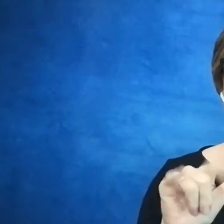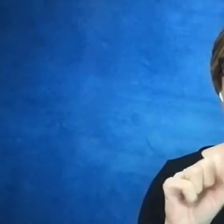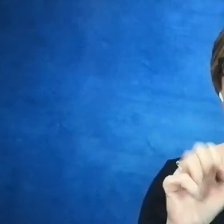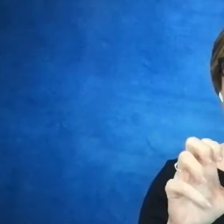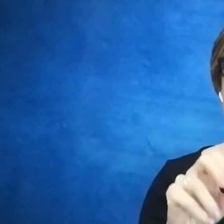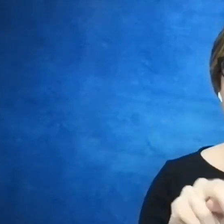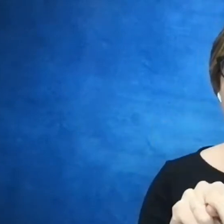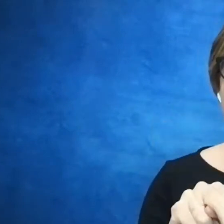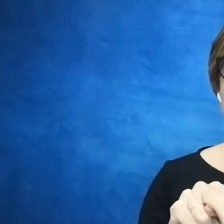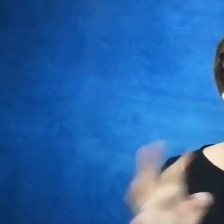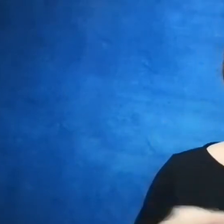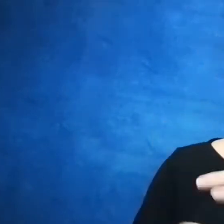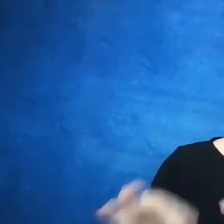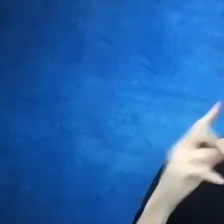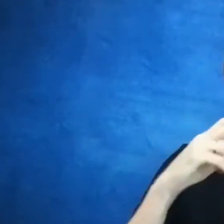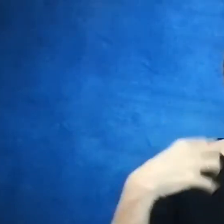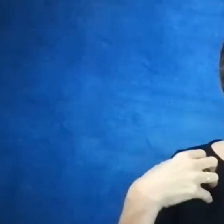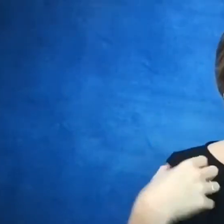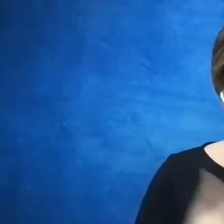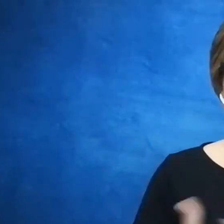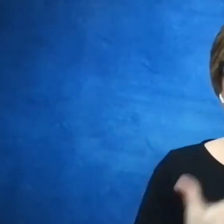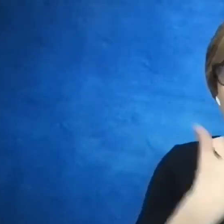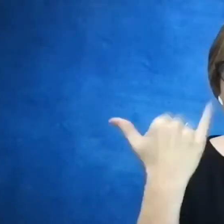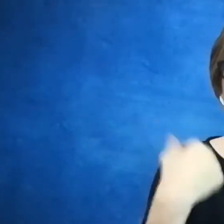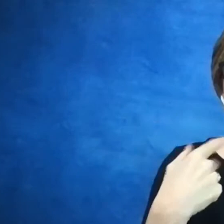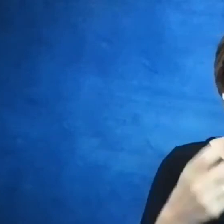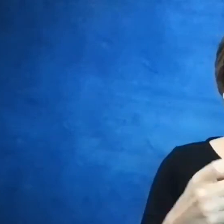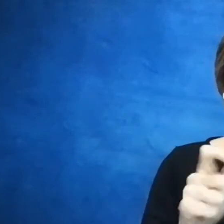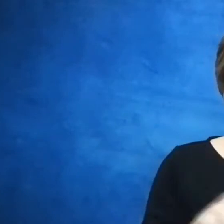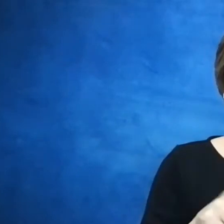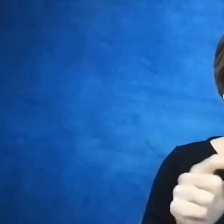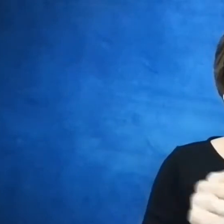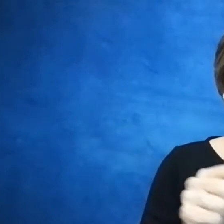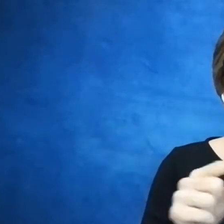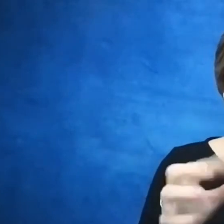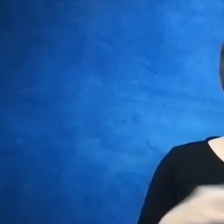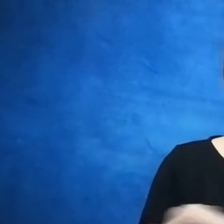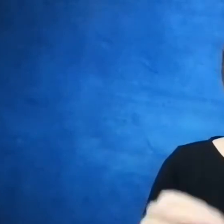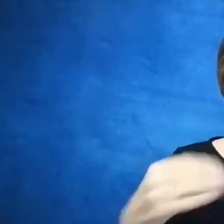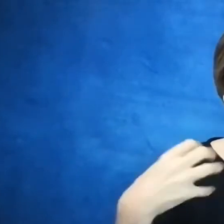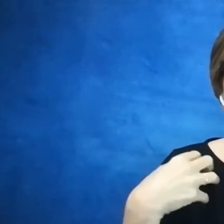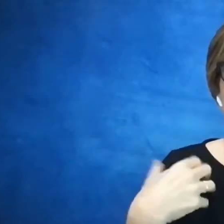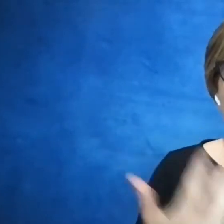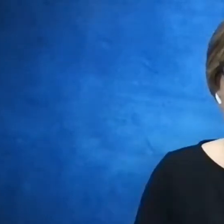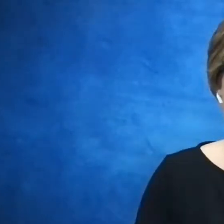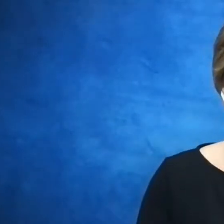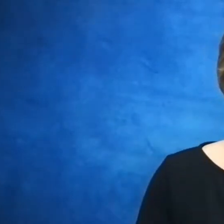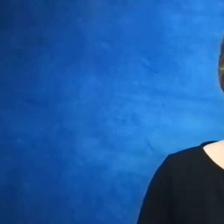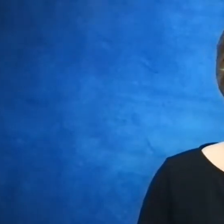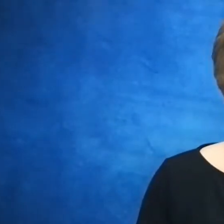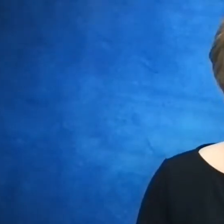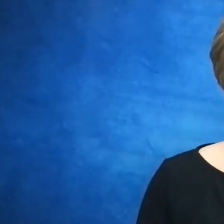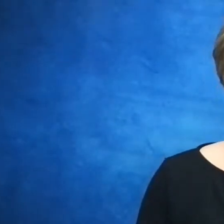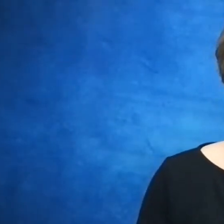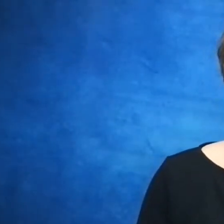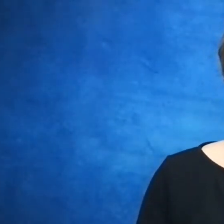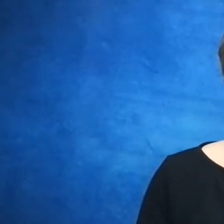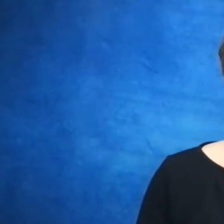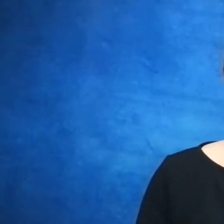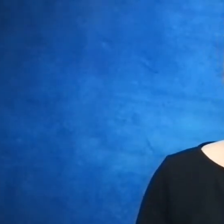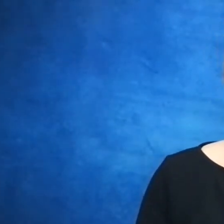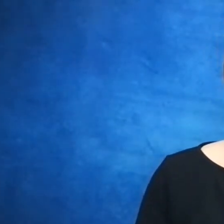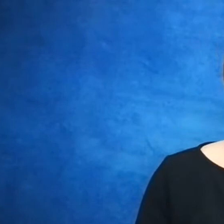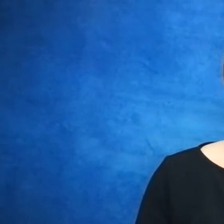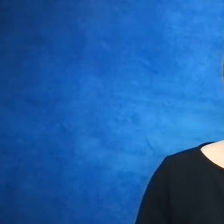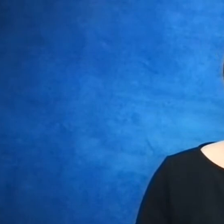To the chair. I'm sorry, go get the word. Sorry. Thank you very much. Long day. Mr. Chairman,